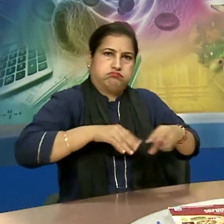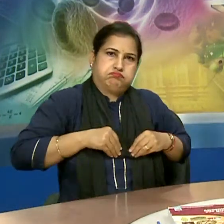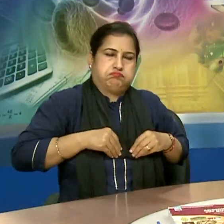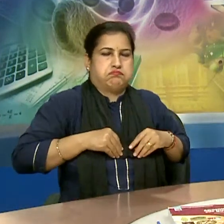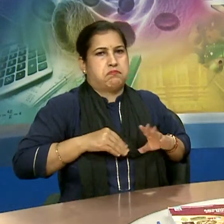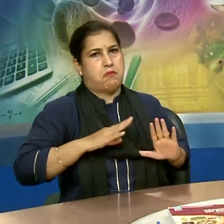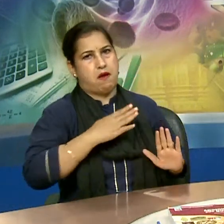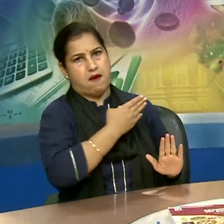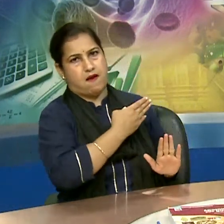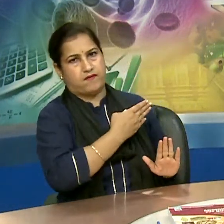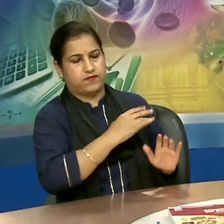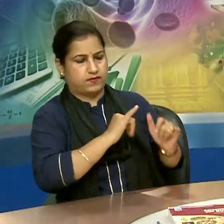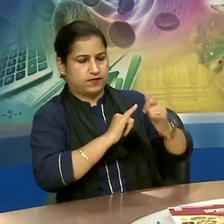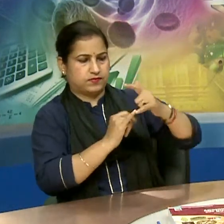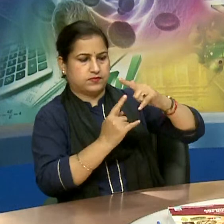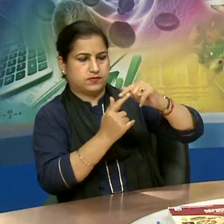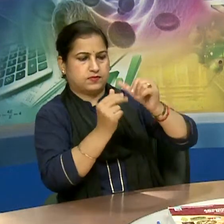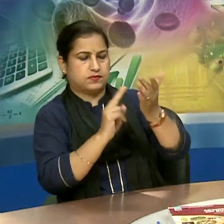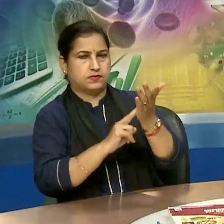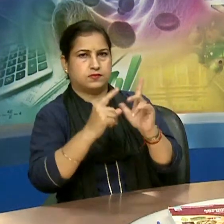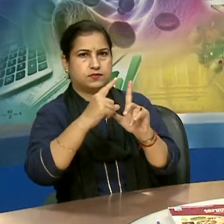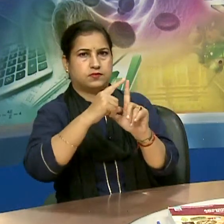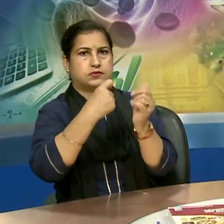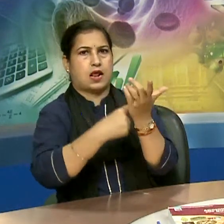These are the standard units of measurement.